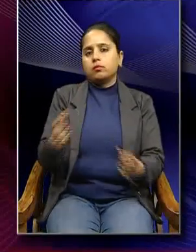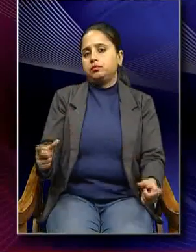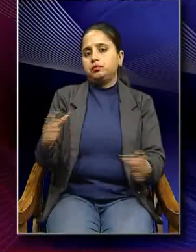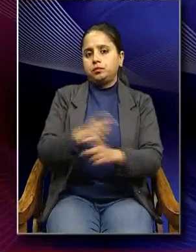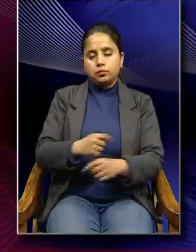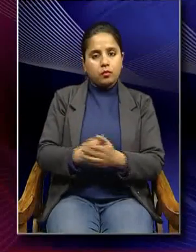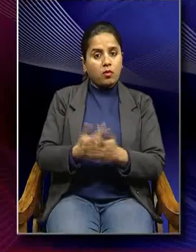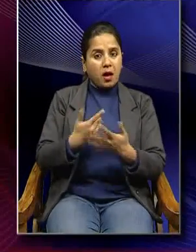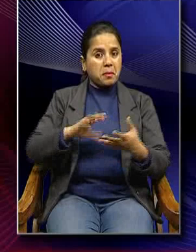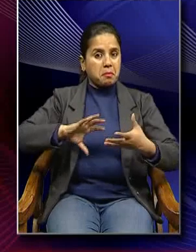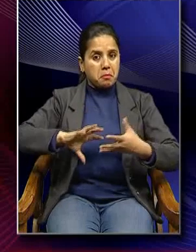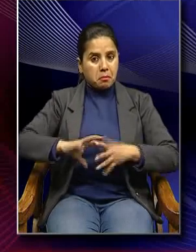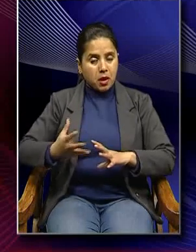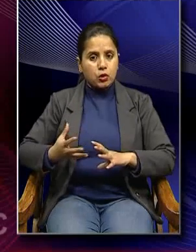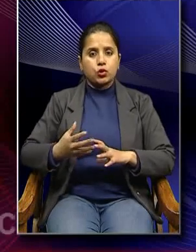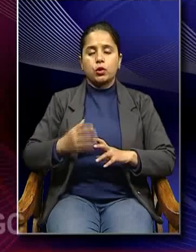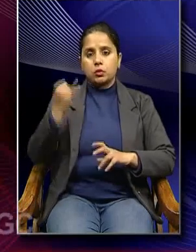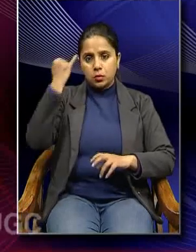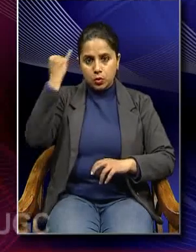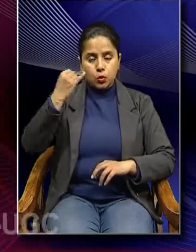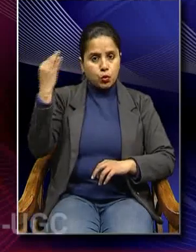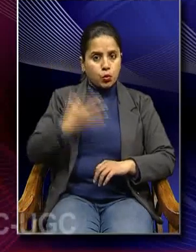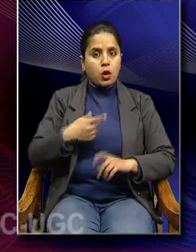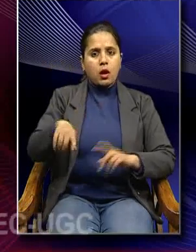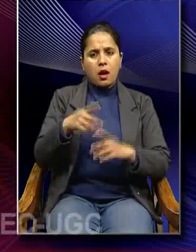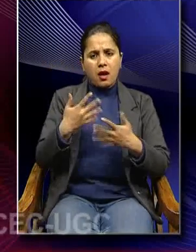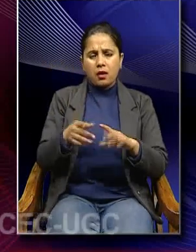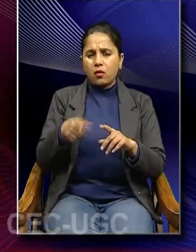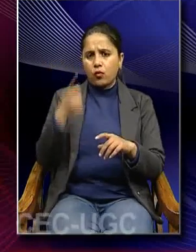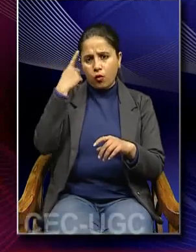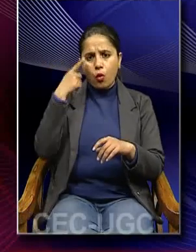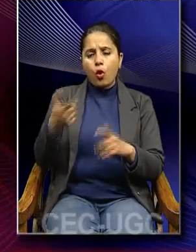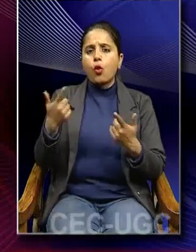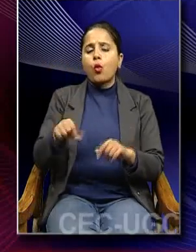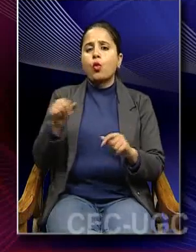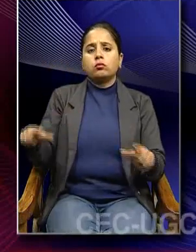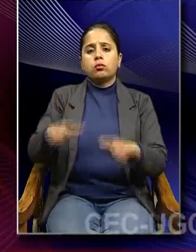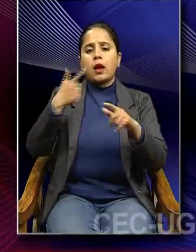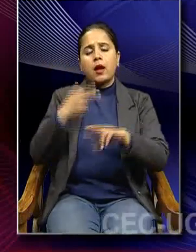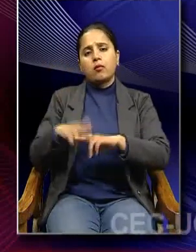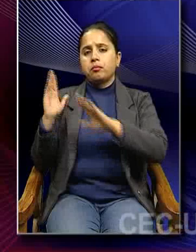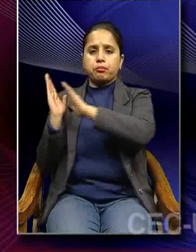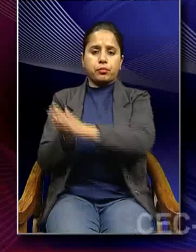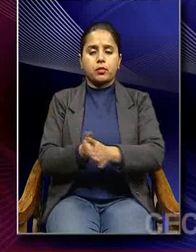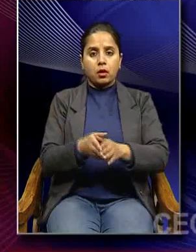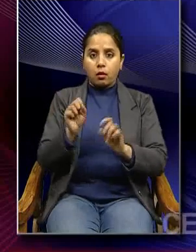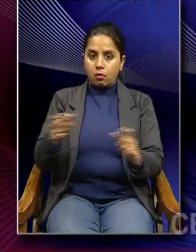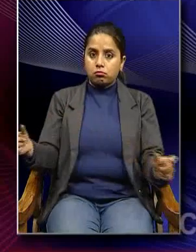of machinery or invention will make up for the loss of wilderness areas of the key